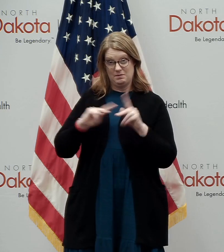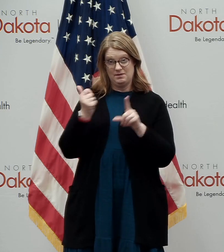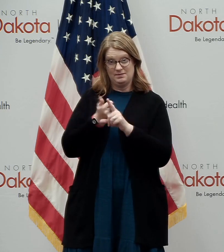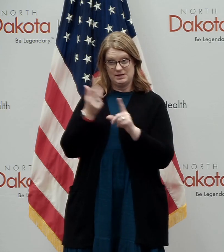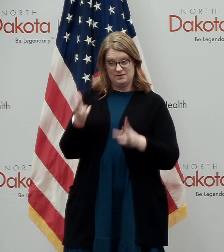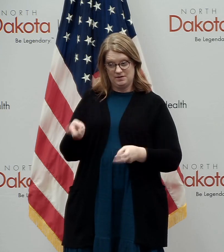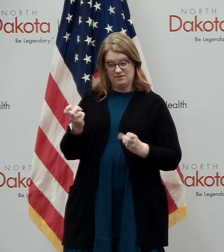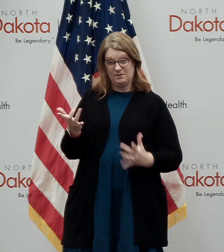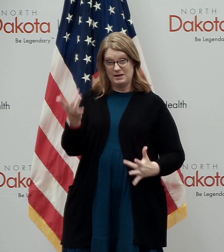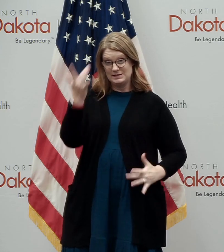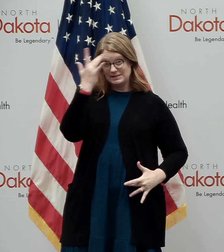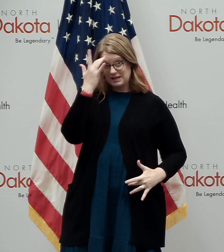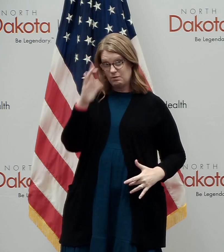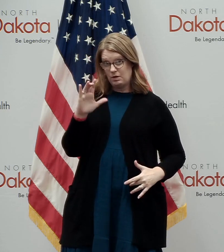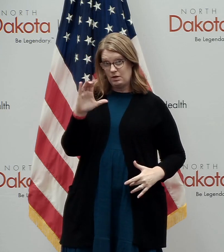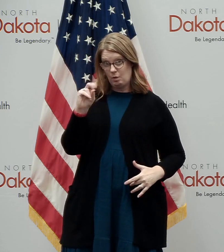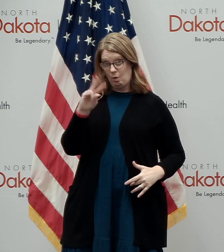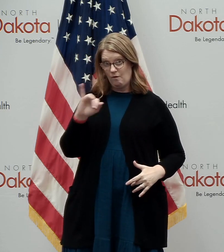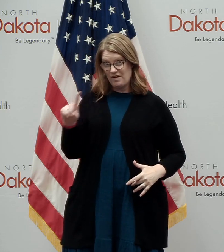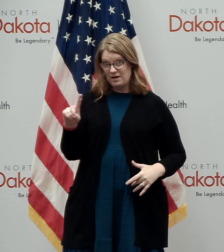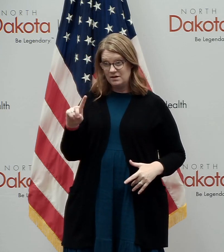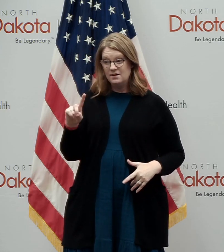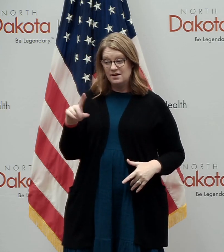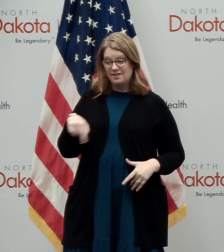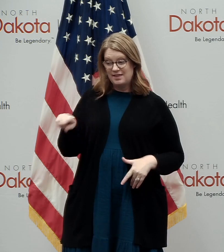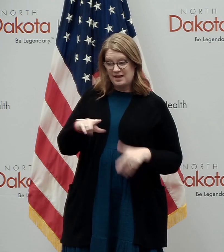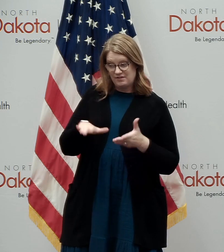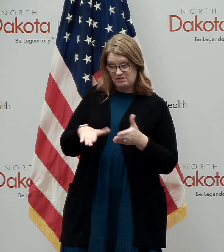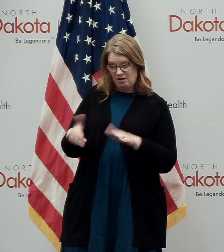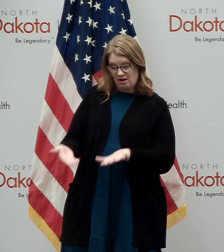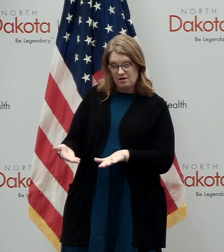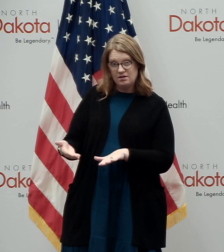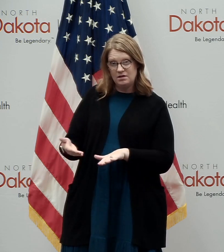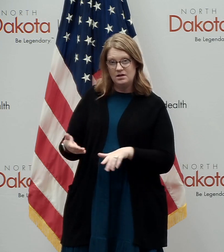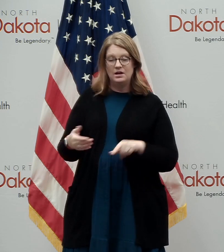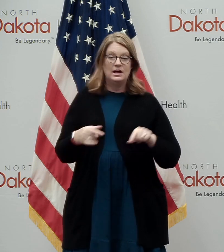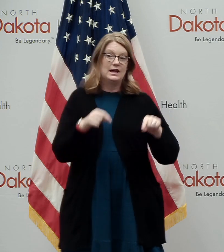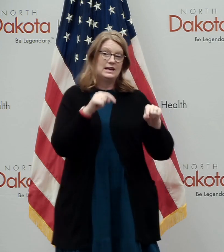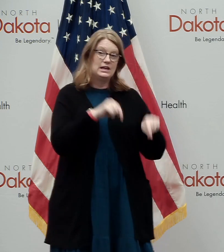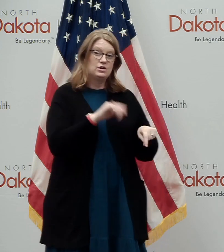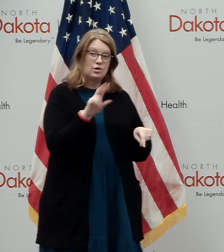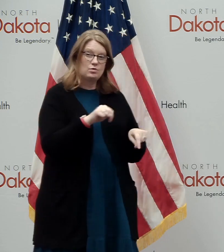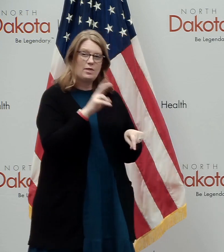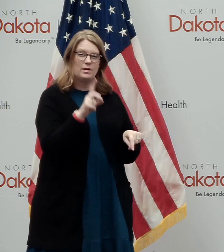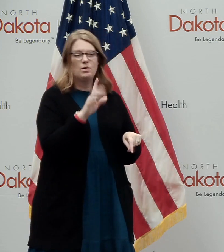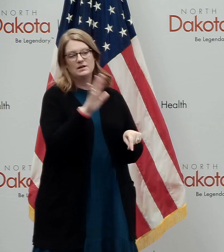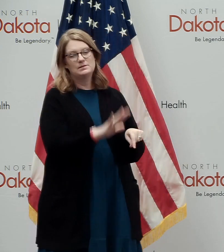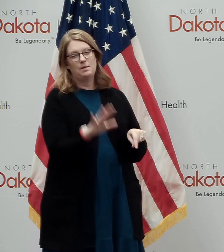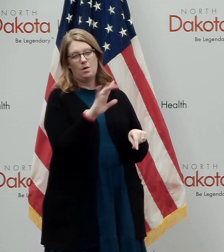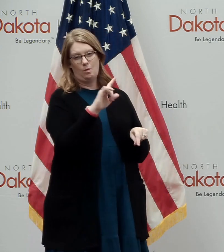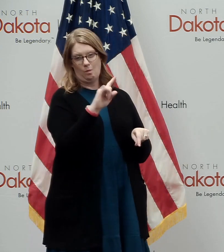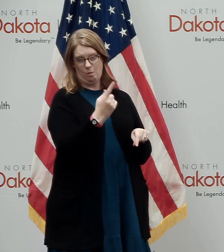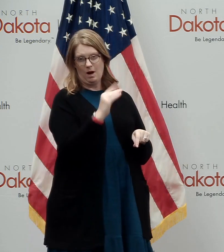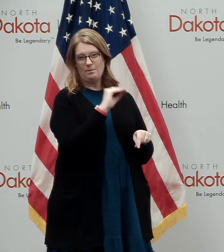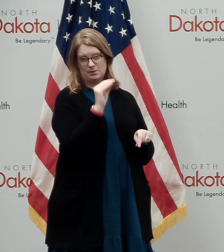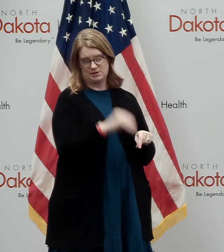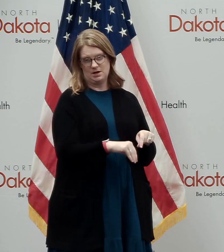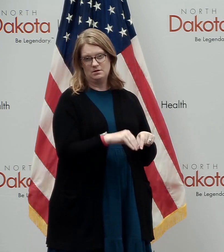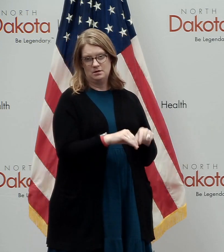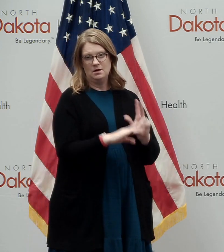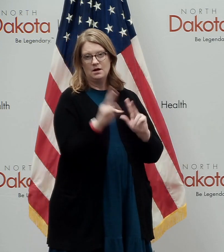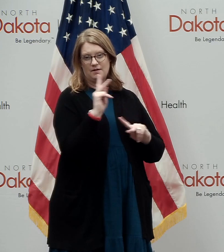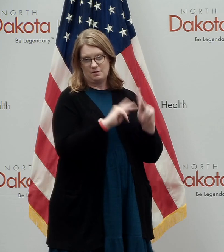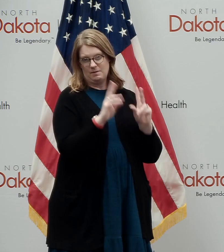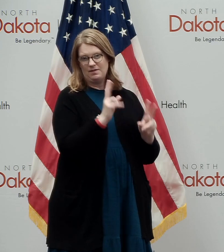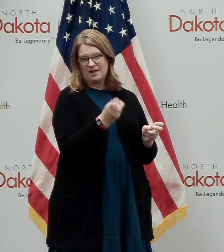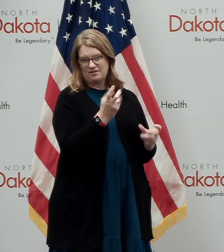contracted COVID have died, and in North Dakota, it's about 1% of those people who have contracted it